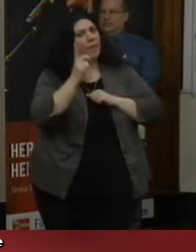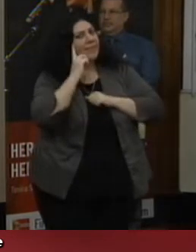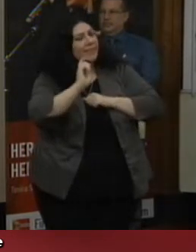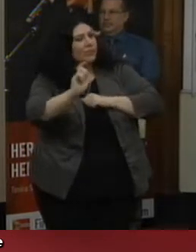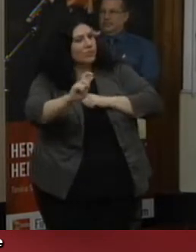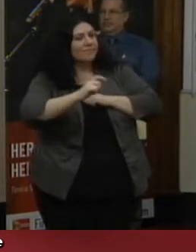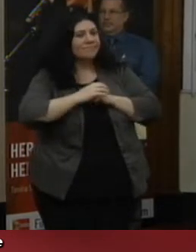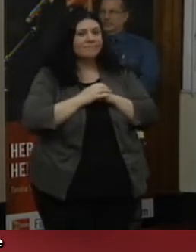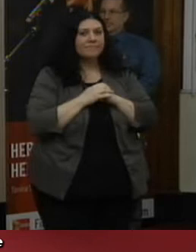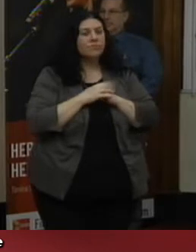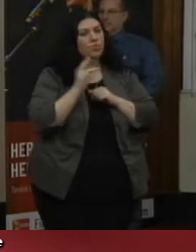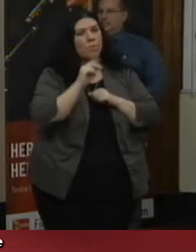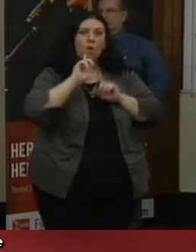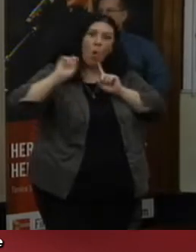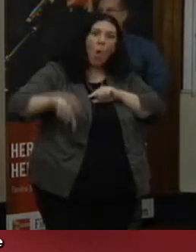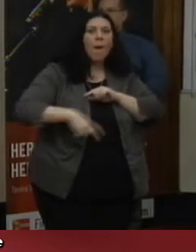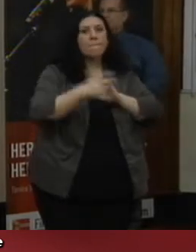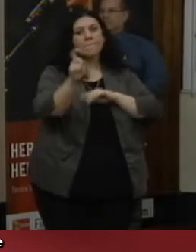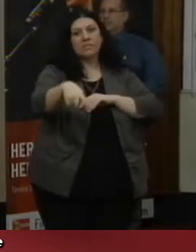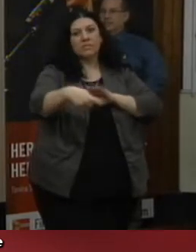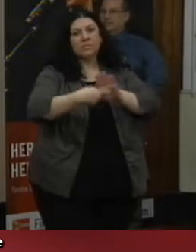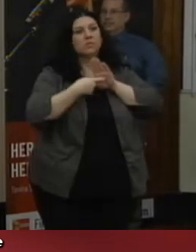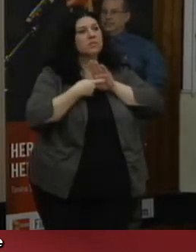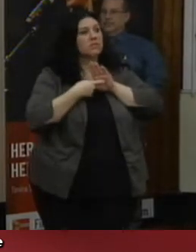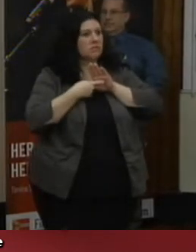recommendation, it's an order.